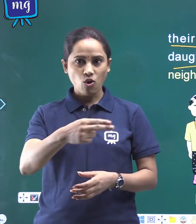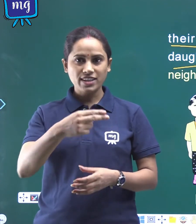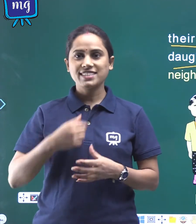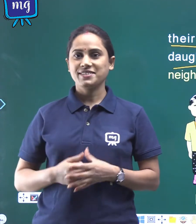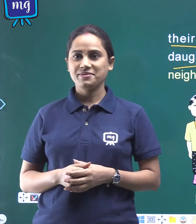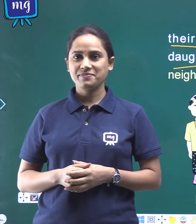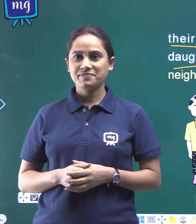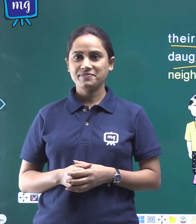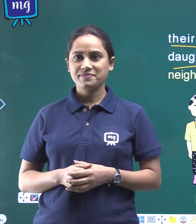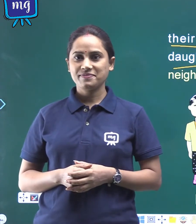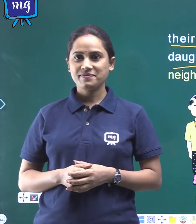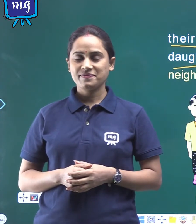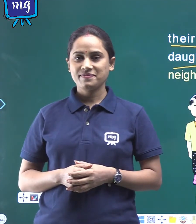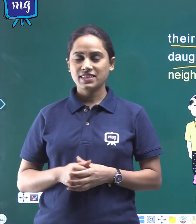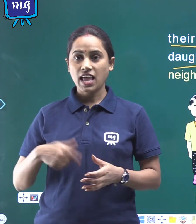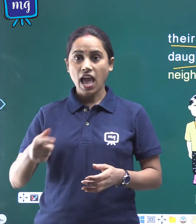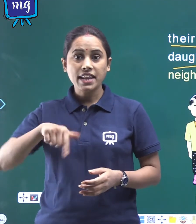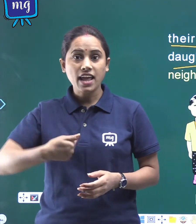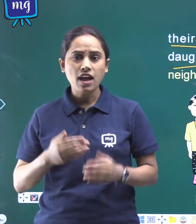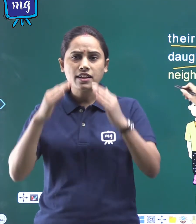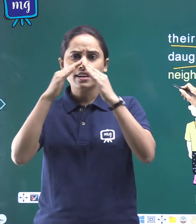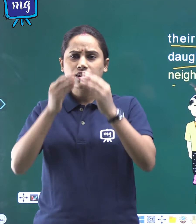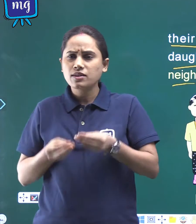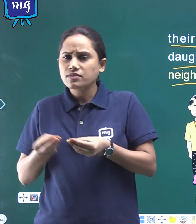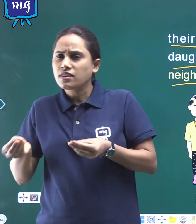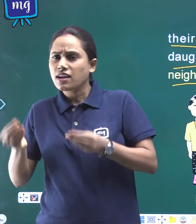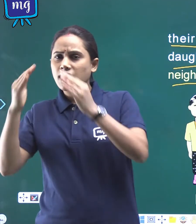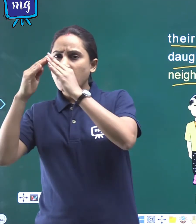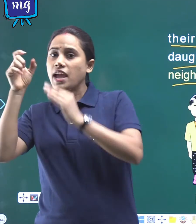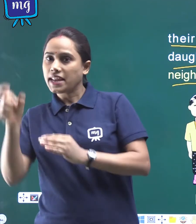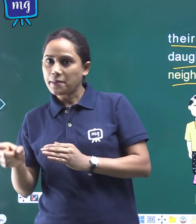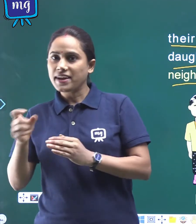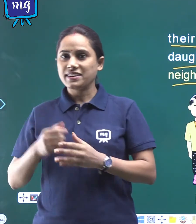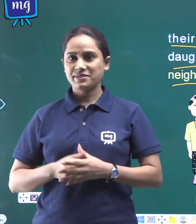Doris, and her neighbor